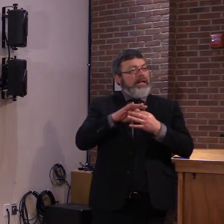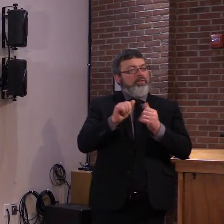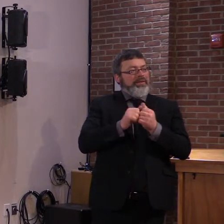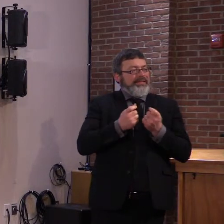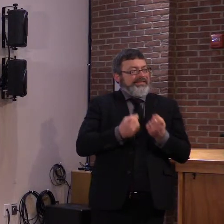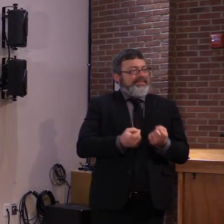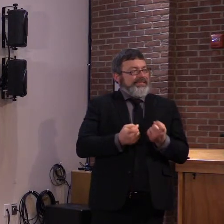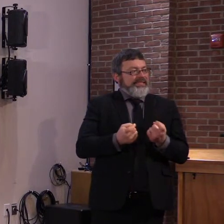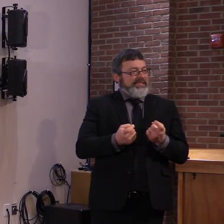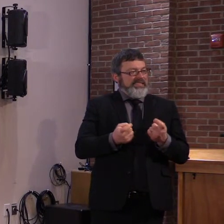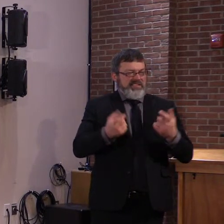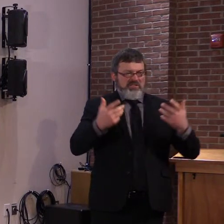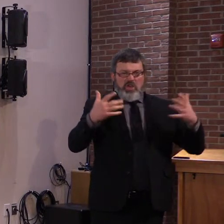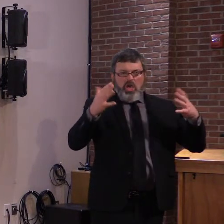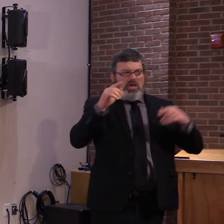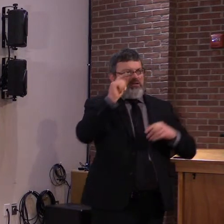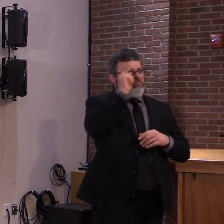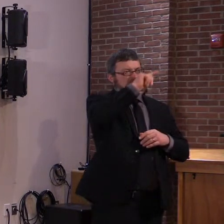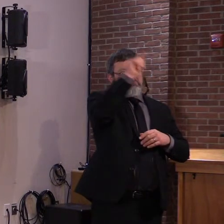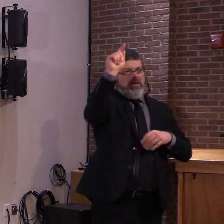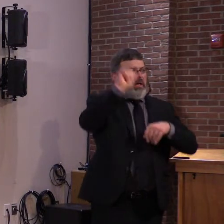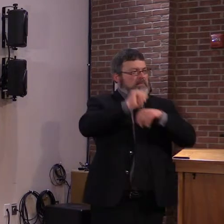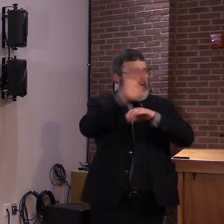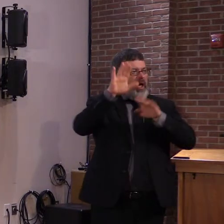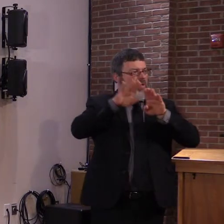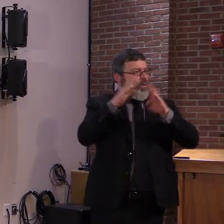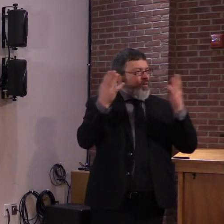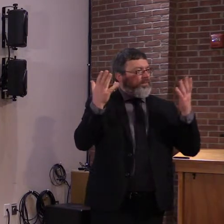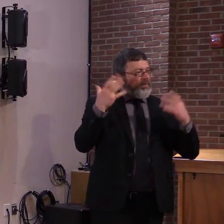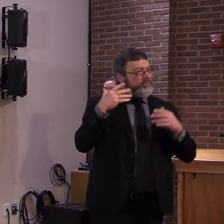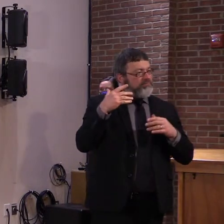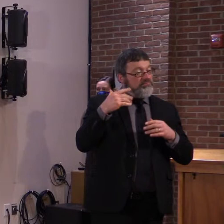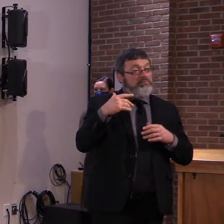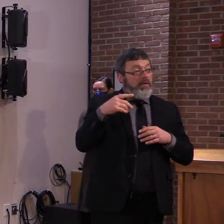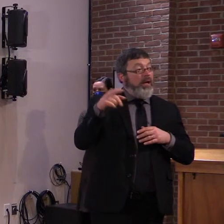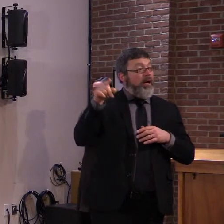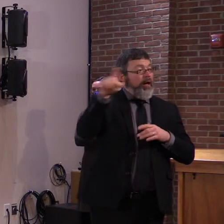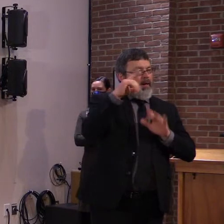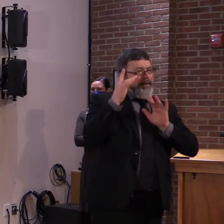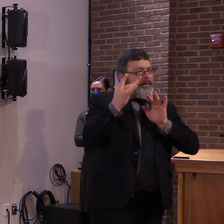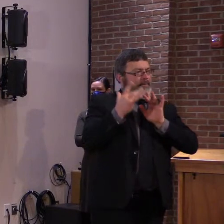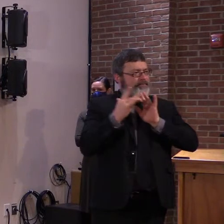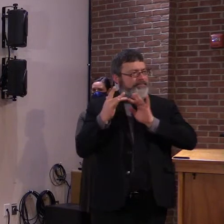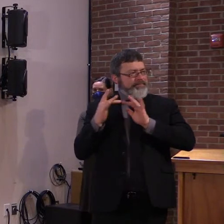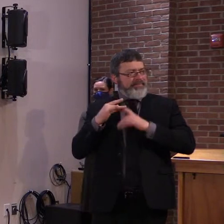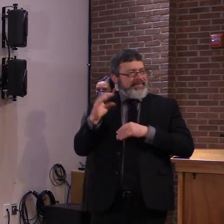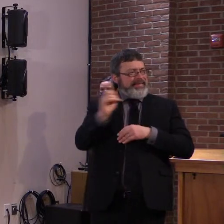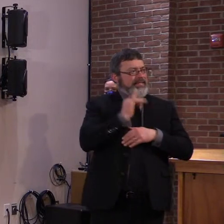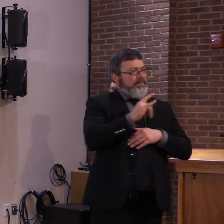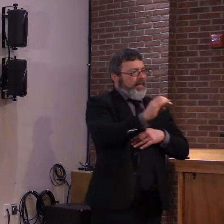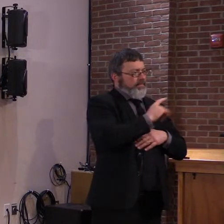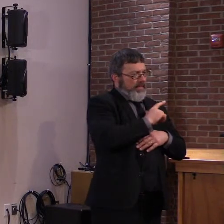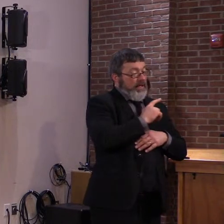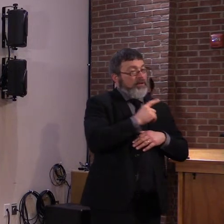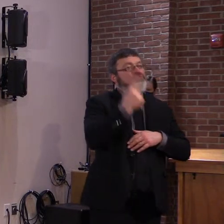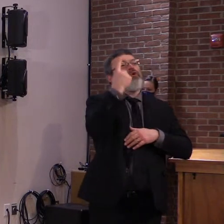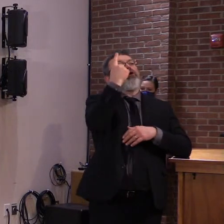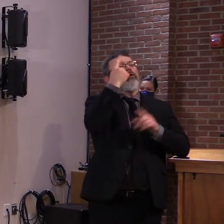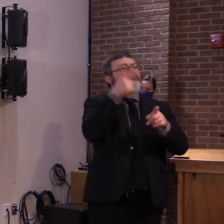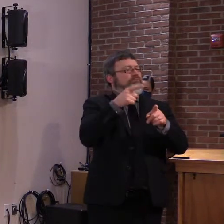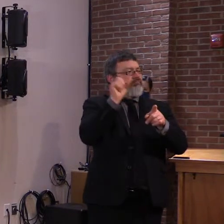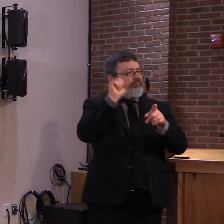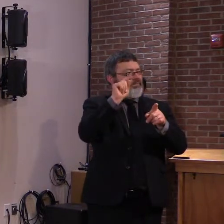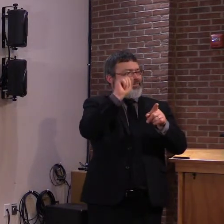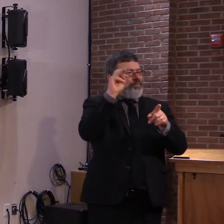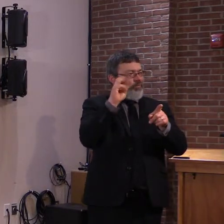a few emails, and I'll paraphrase one from Stowe. I know for sure the parking lot at Stowe is filled